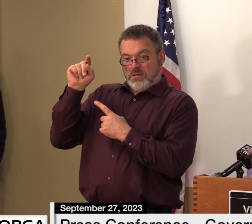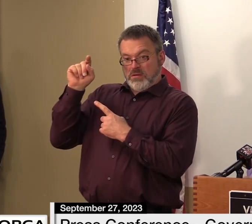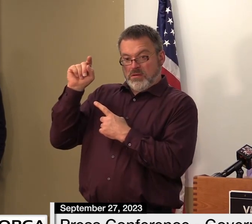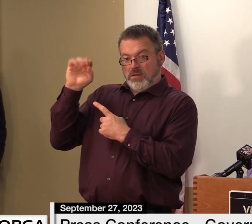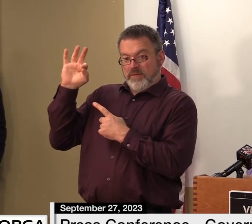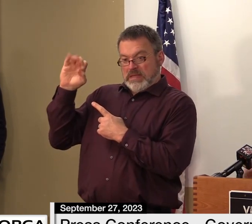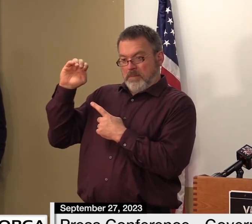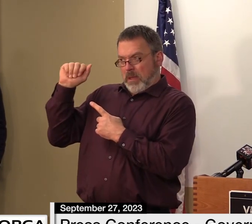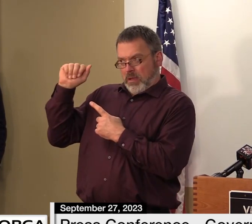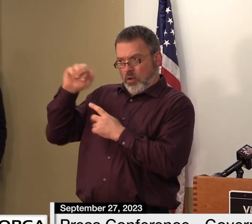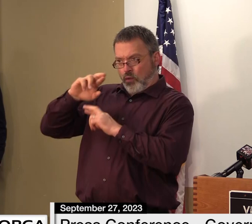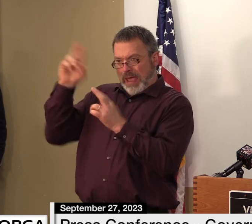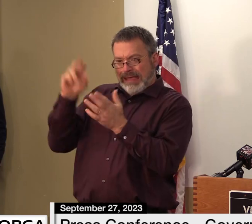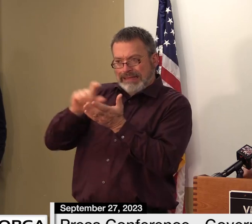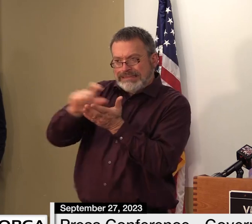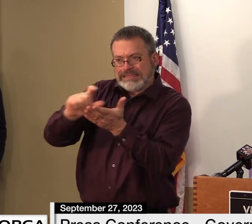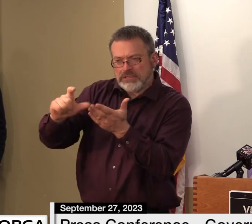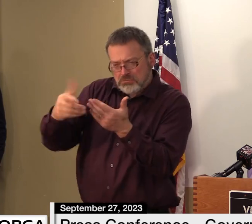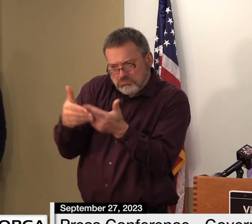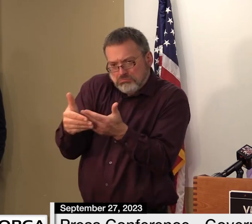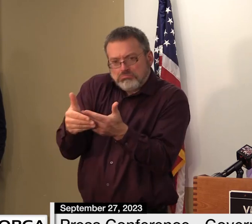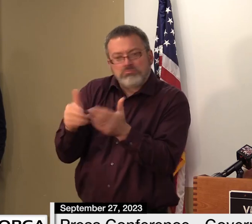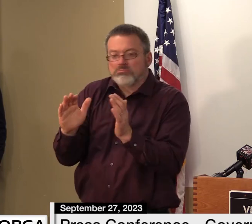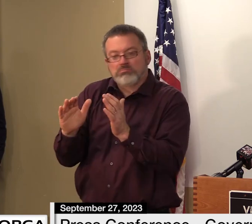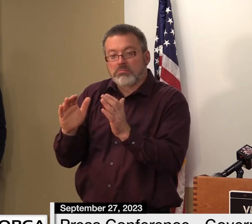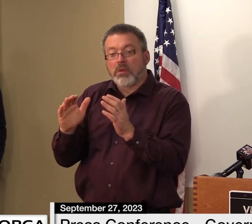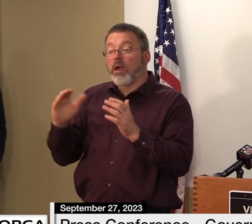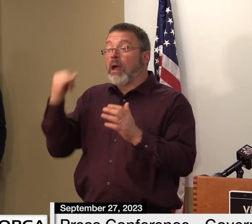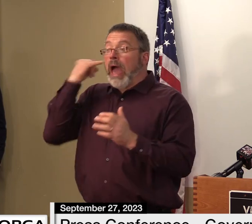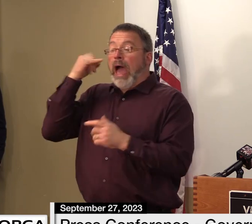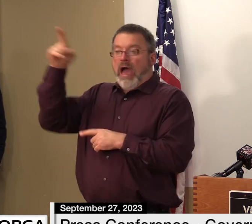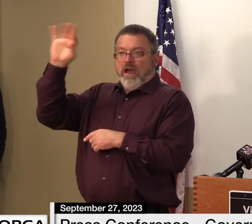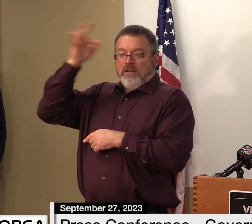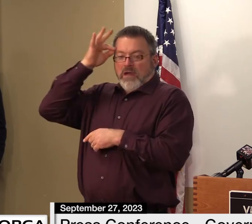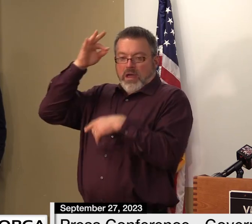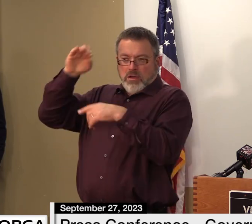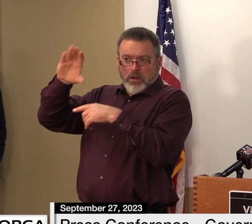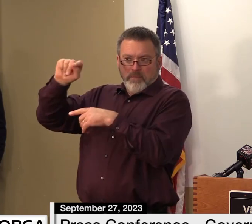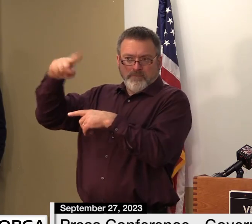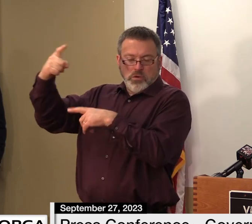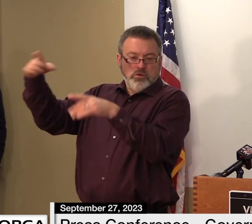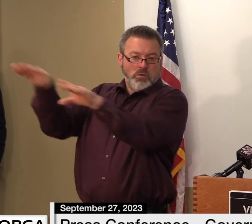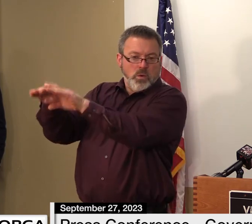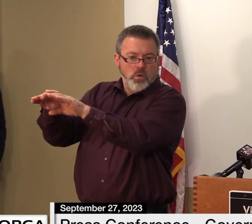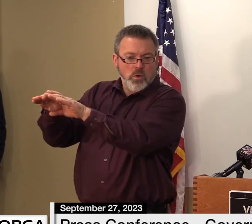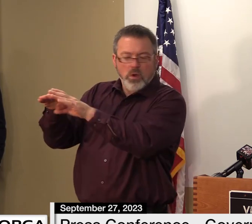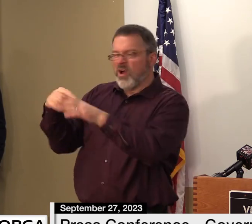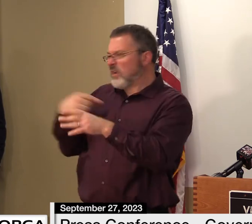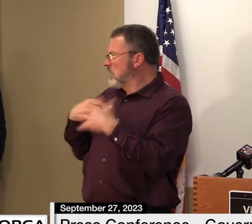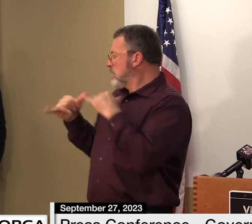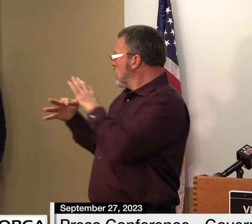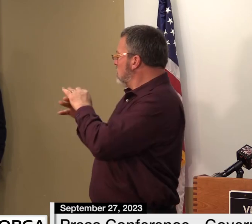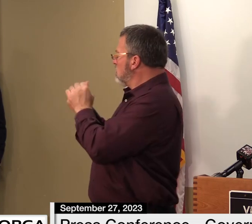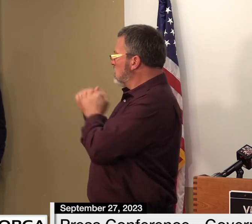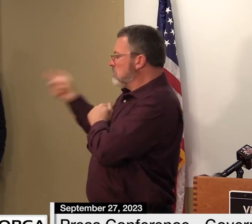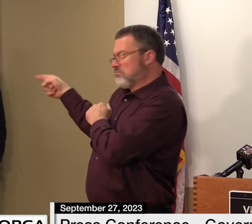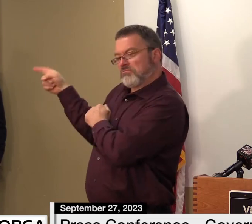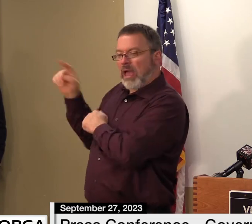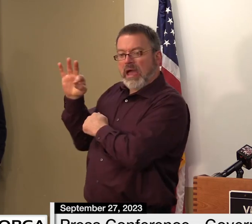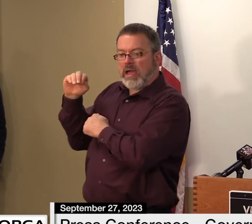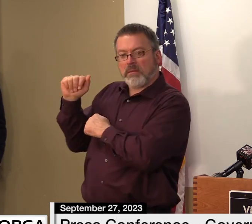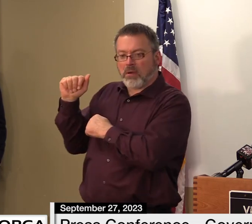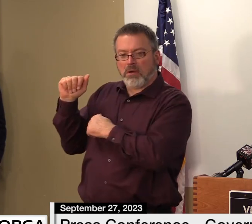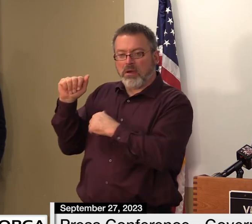shutdown, we will still be able to work together with FEMA to build the damage inventories and the project workbooks and everything that goes